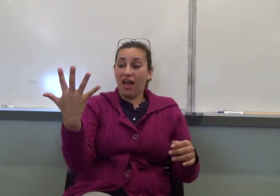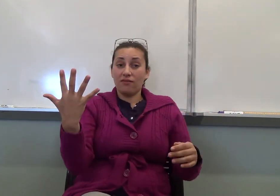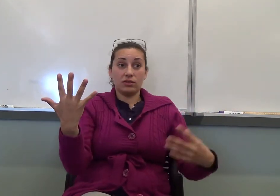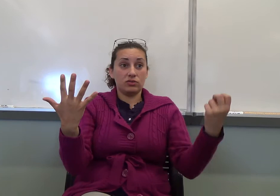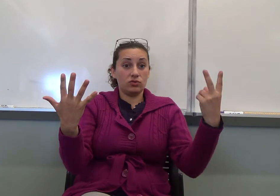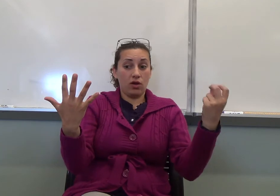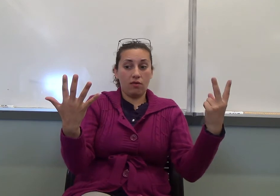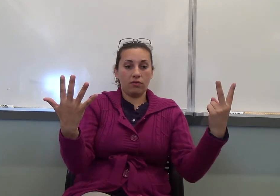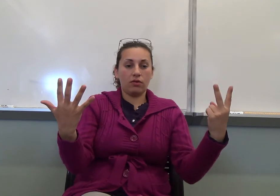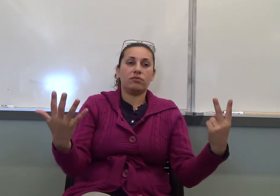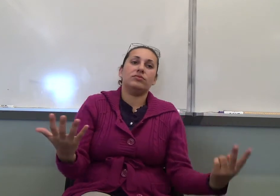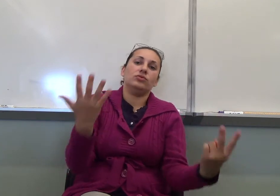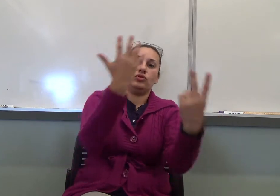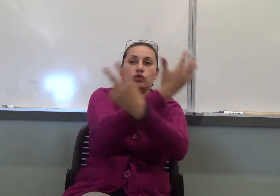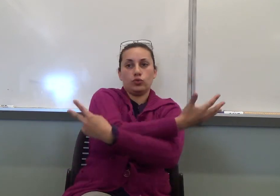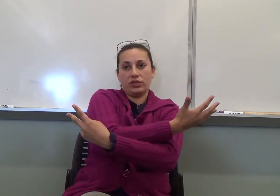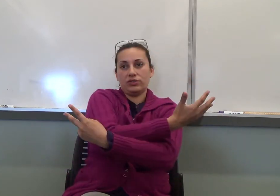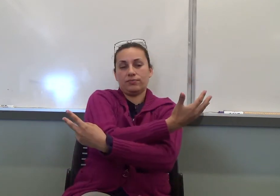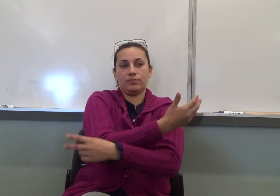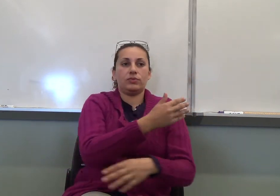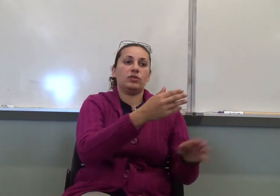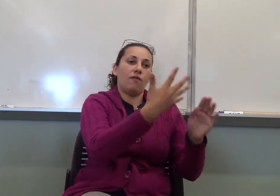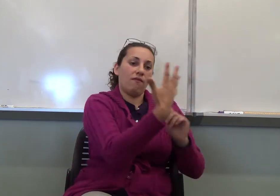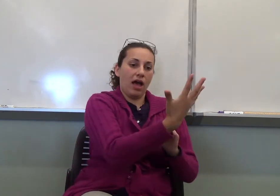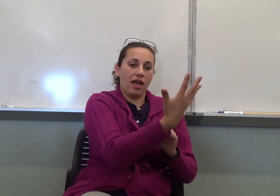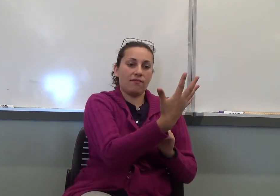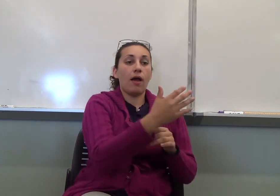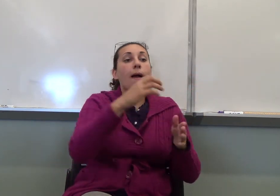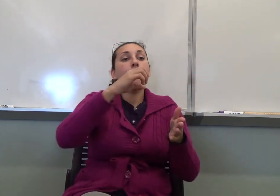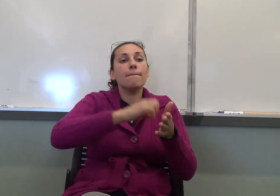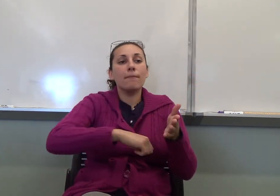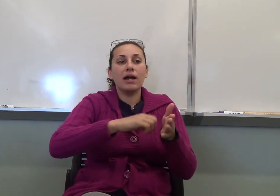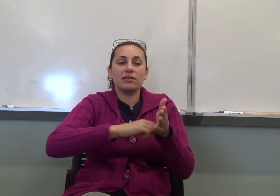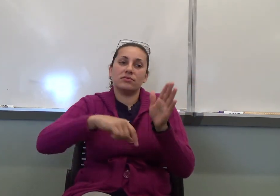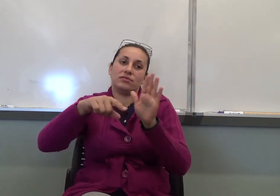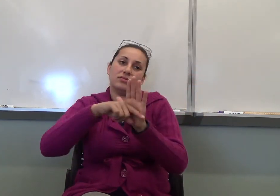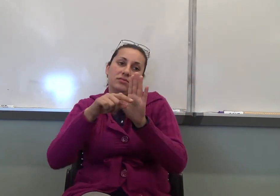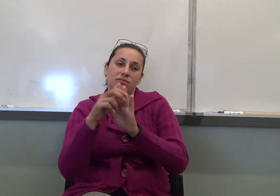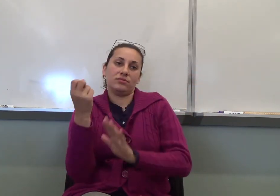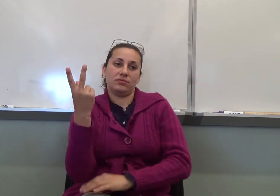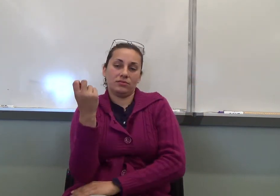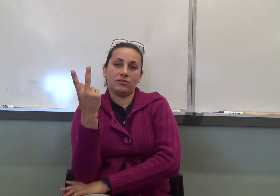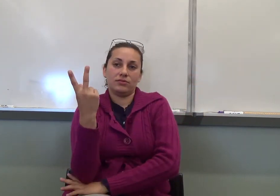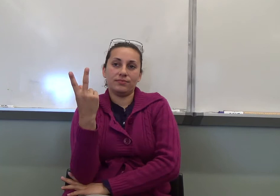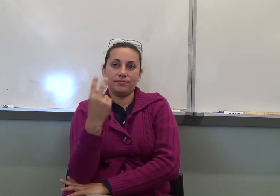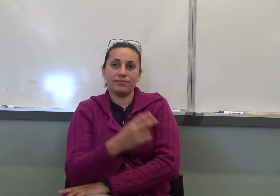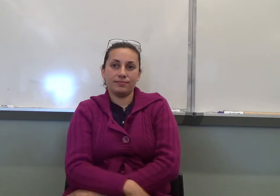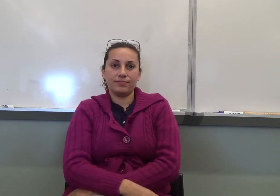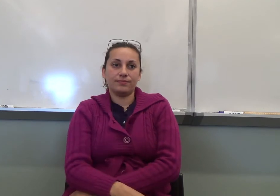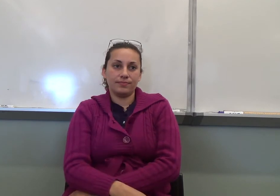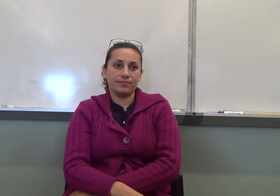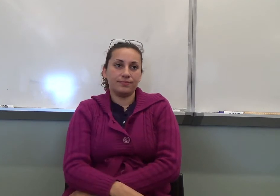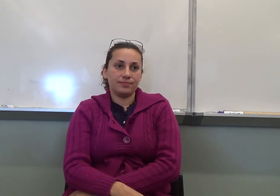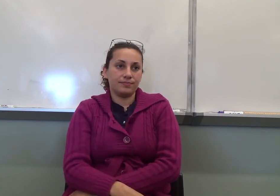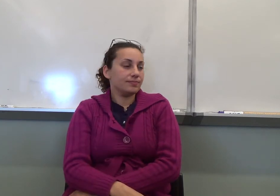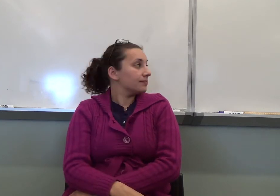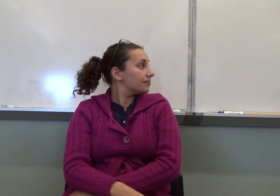12. So minus 12 was on the left, now it's on the right. 5 was on the right, now it's on the left. And how